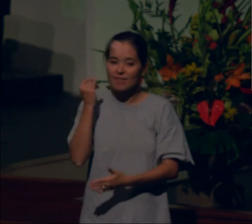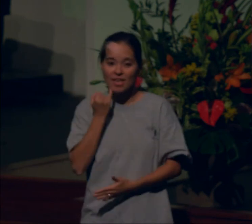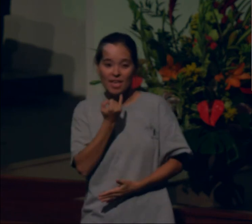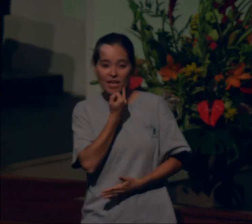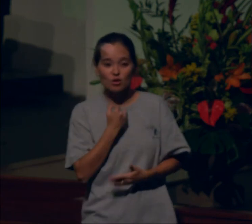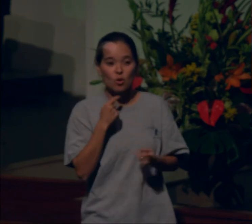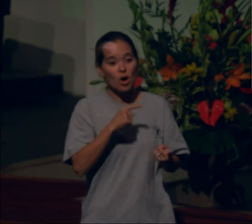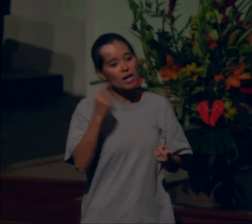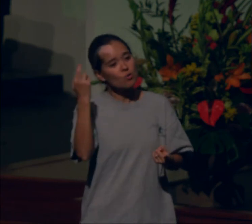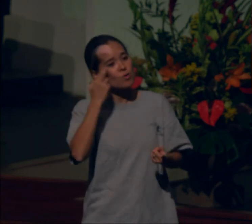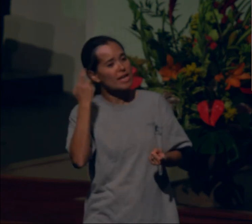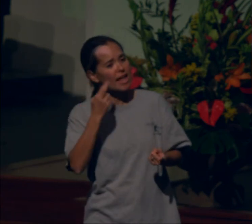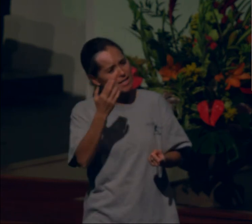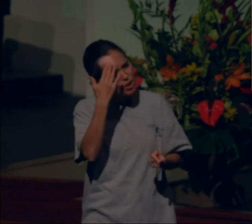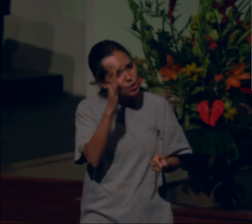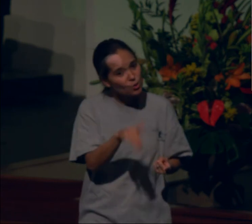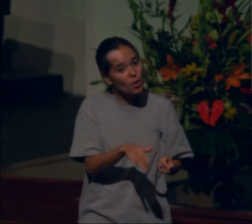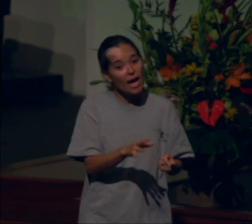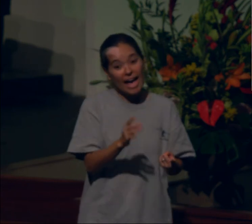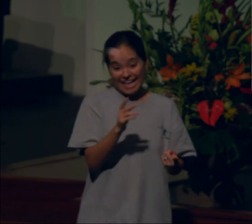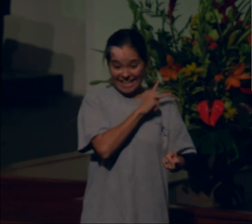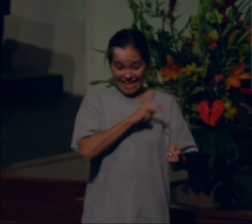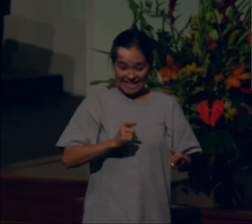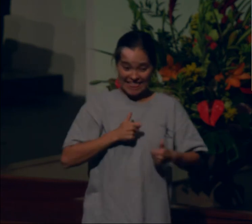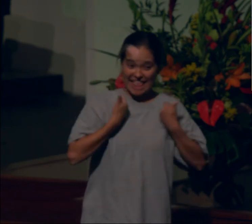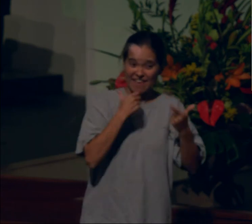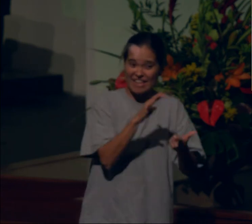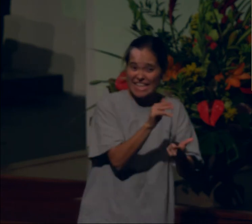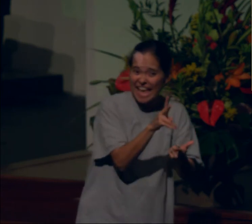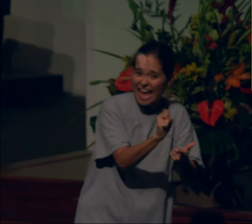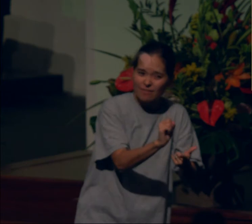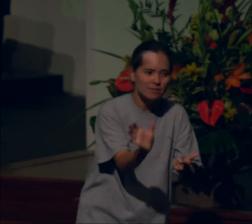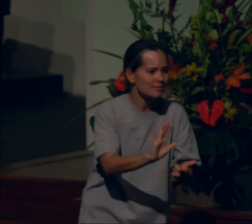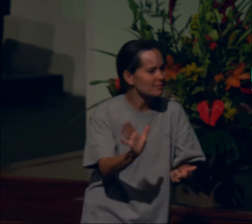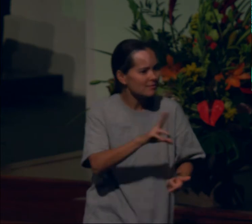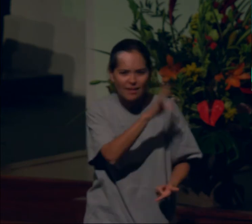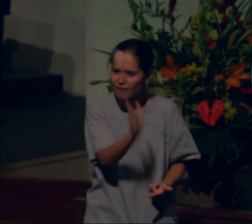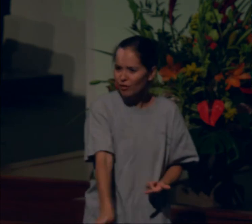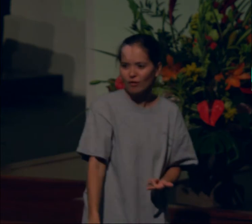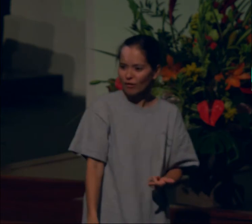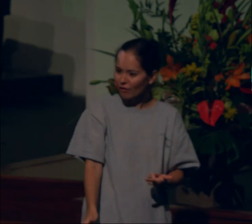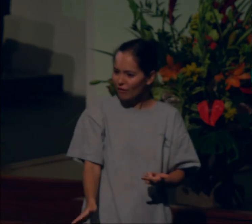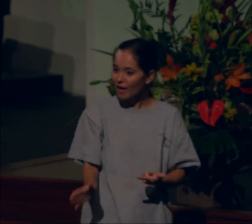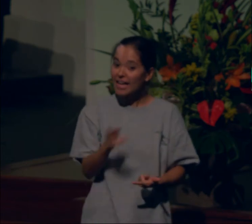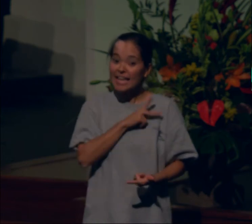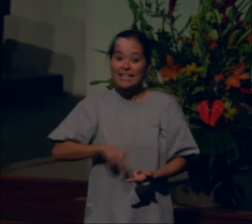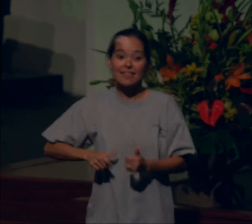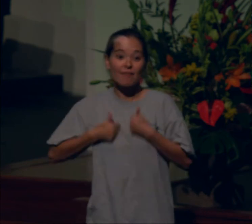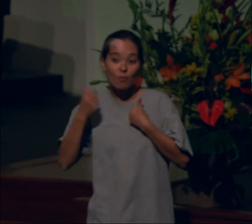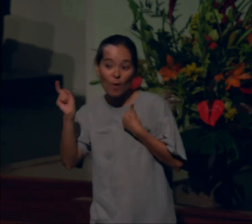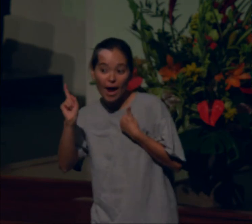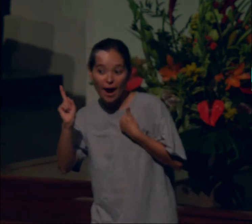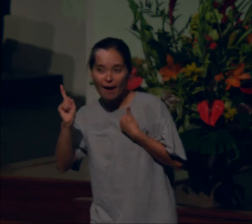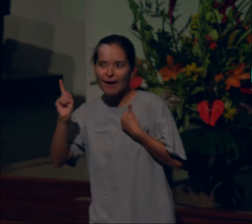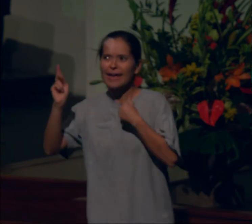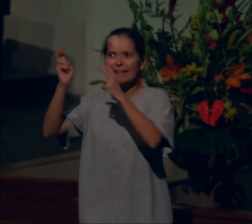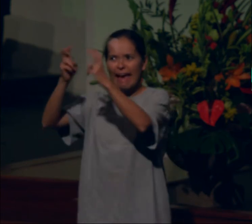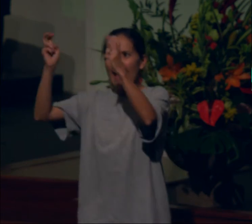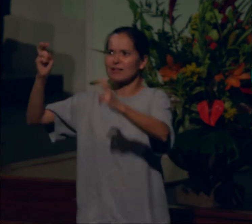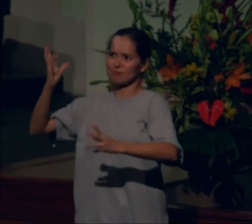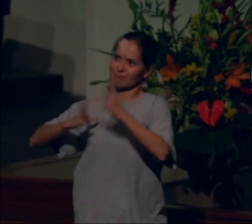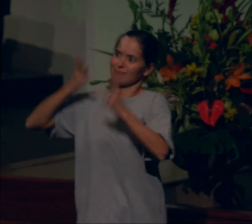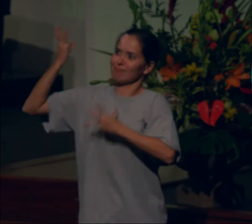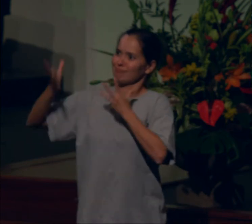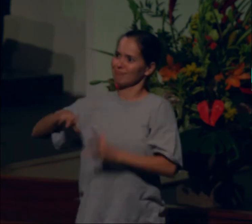and he realized, he knew that kings don't live in caves. Kings live in what? In